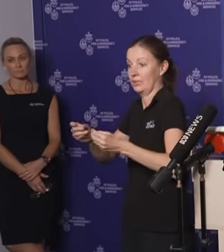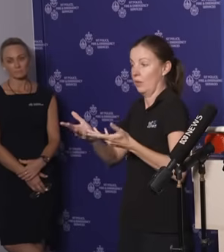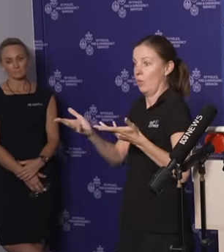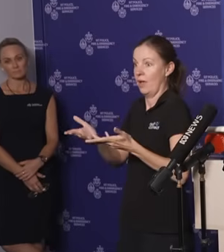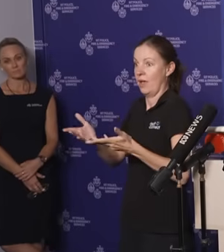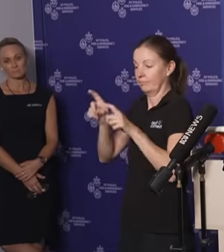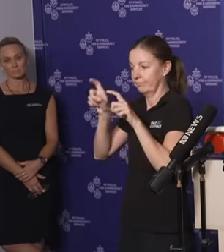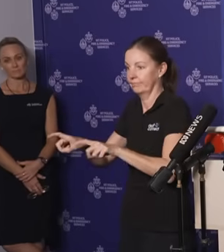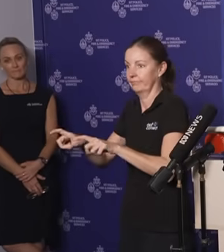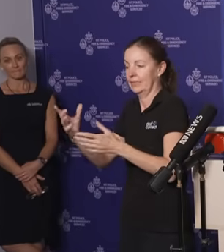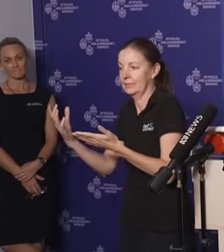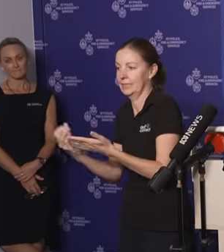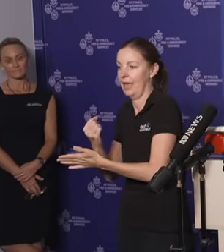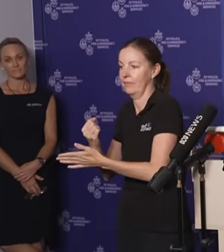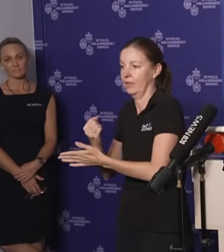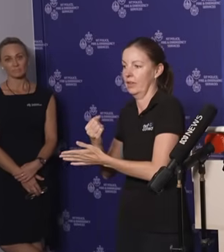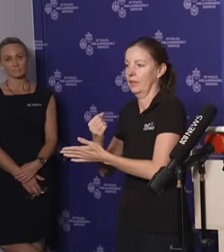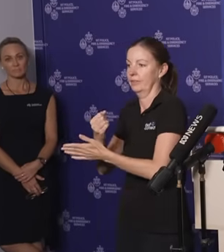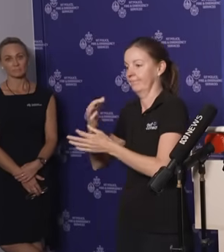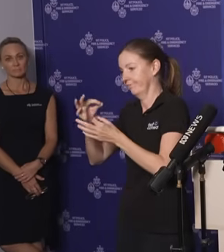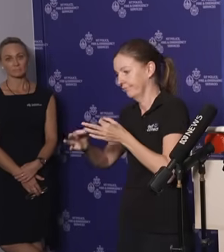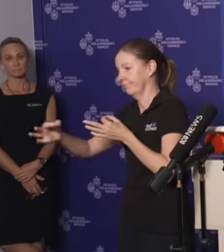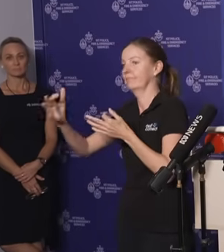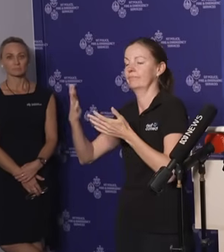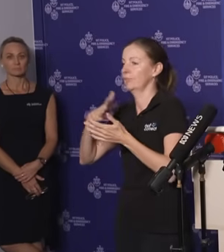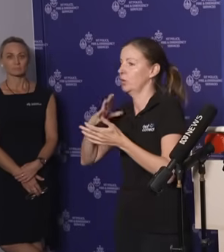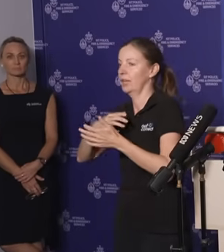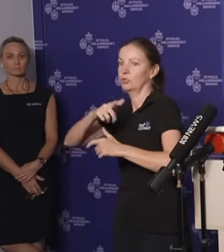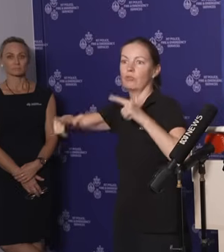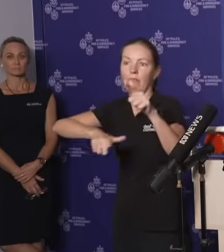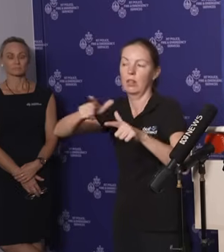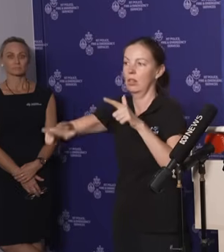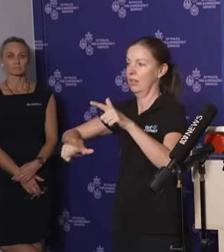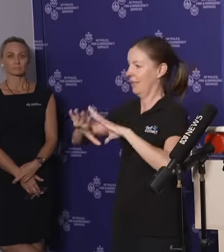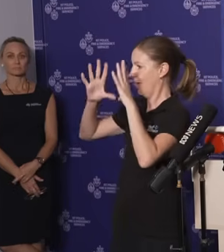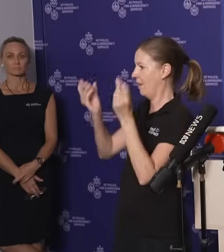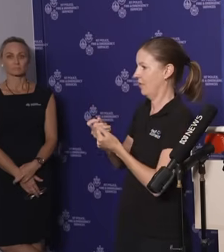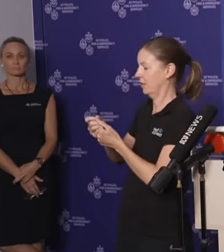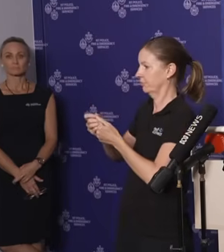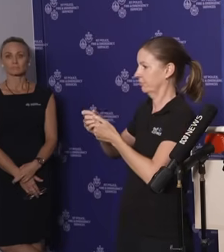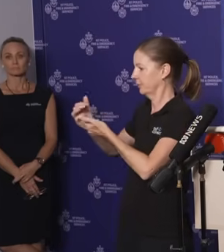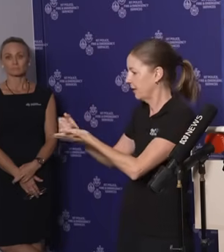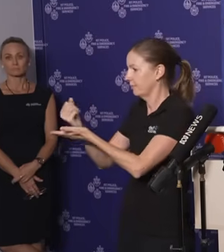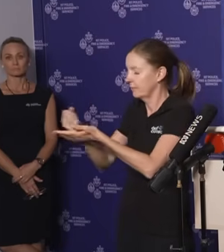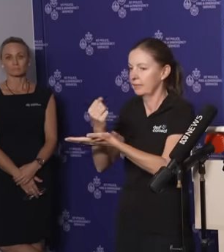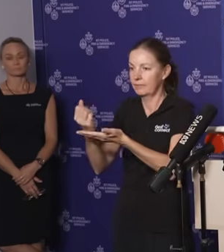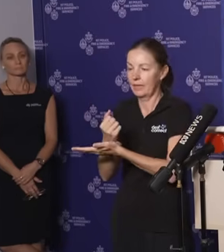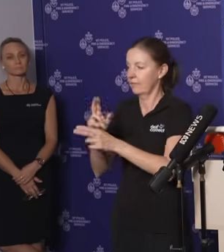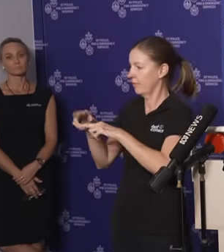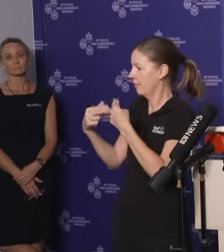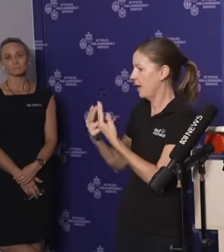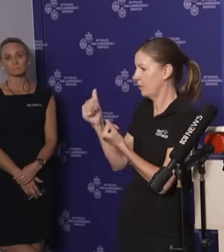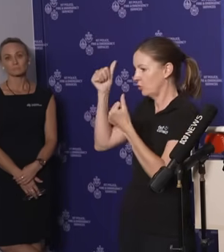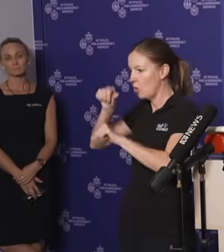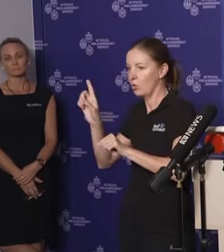don't need to travel anymore, where all of your facilities are secured and all of your family knows